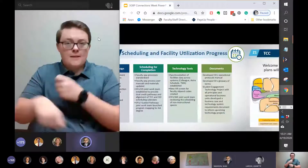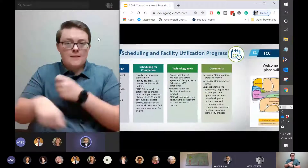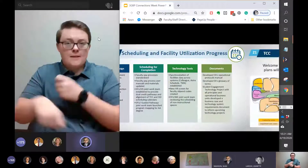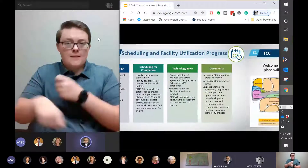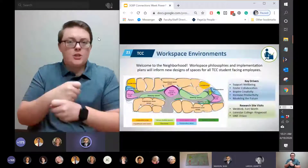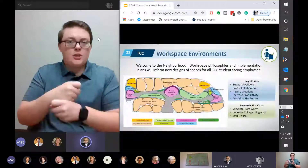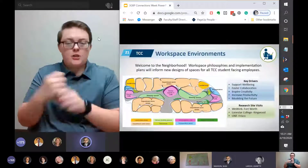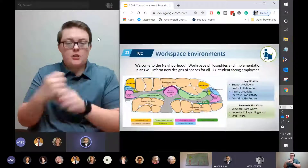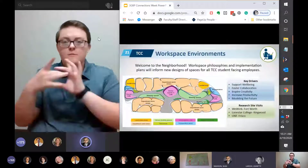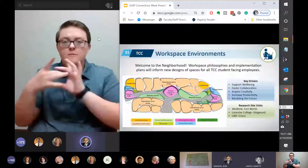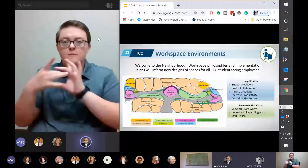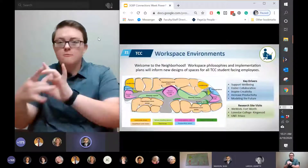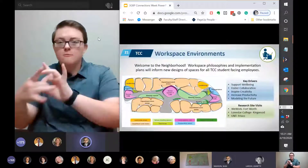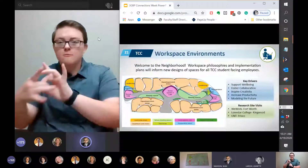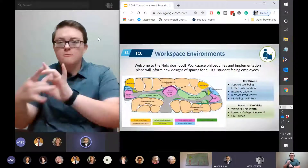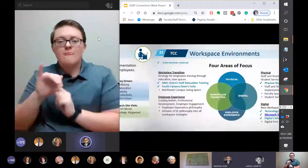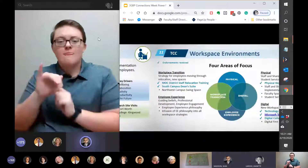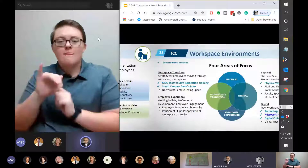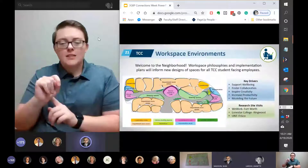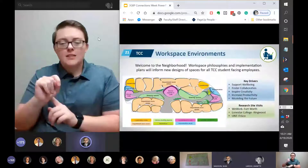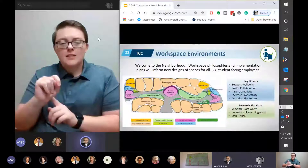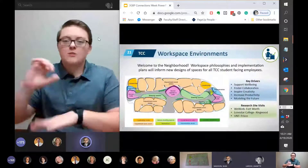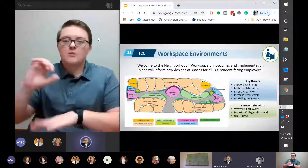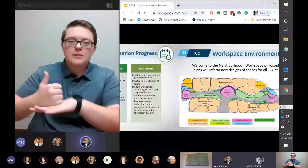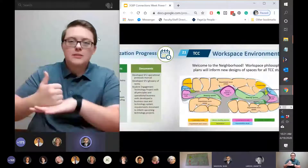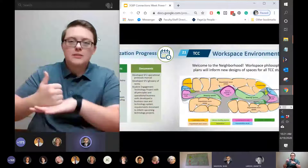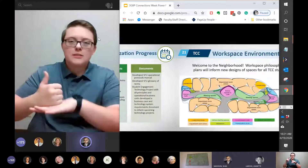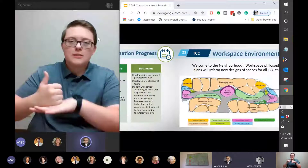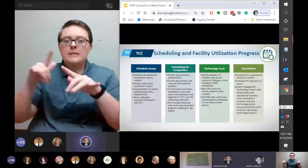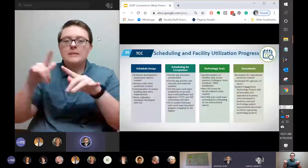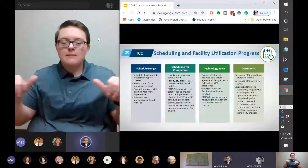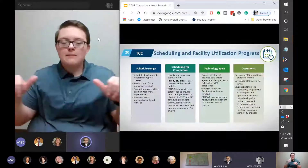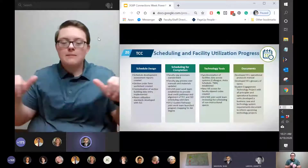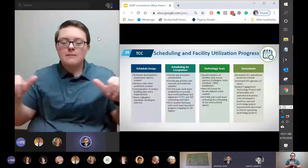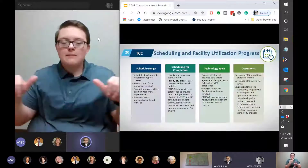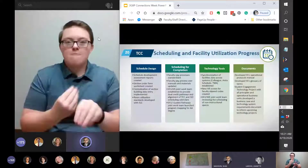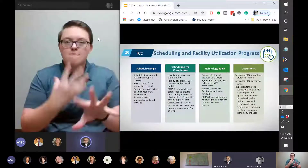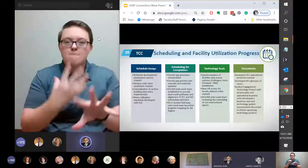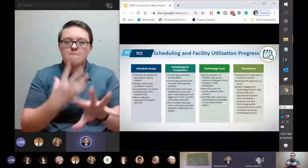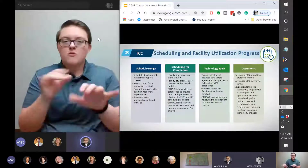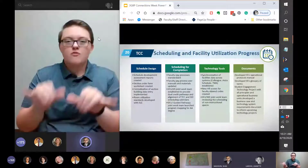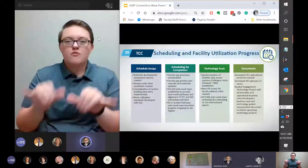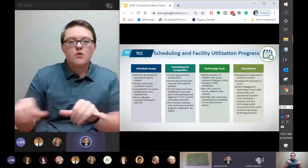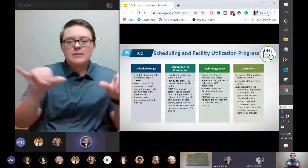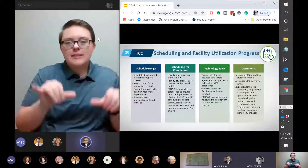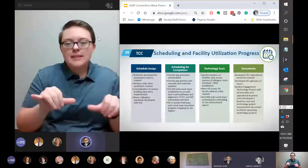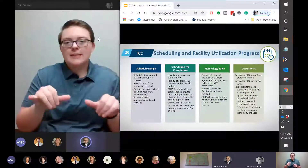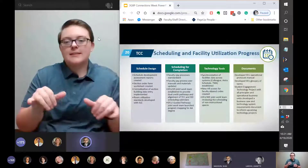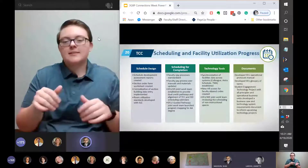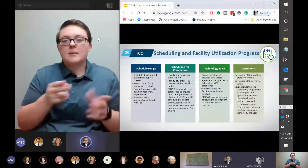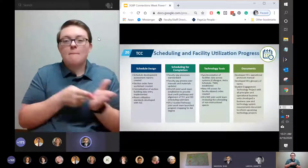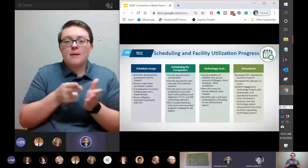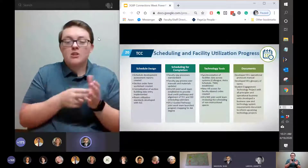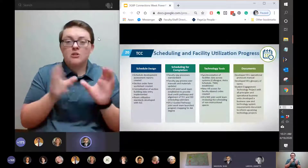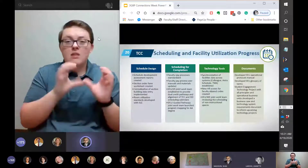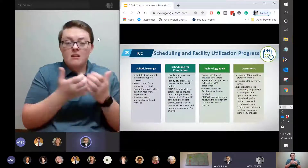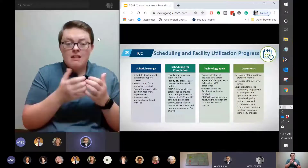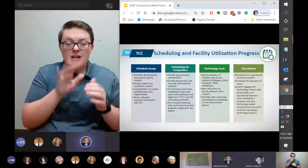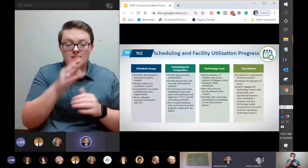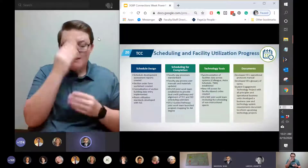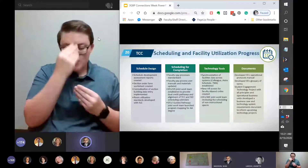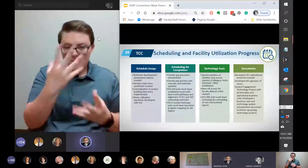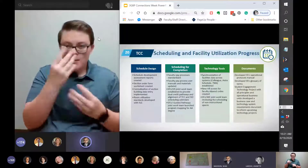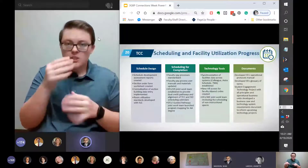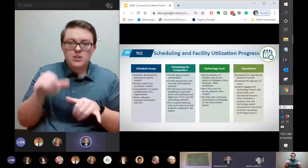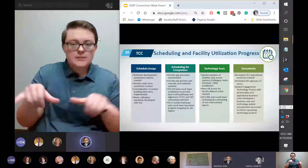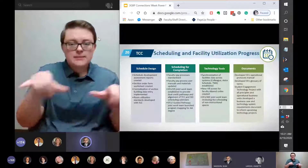create synchronization routines, to maintain cross-system integrity of classroom information, to create a phase 1 section order